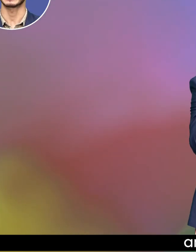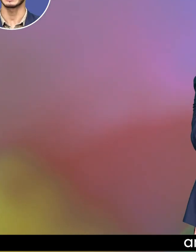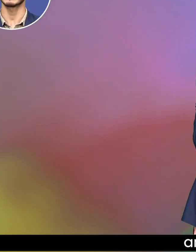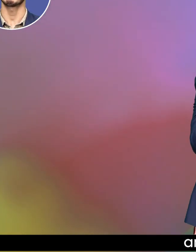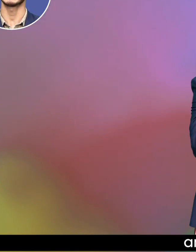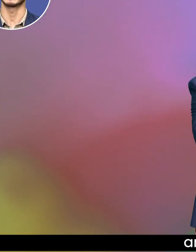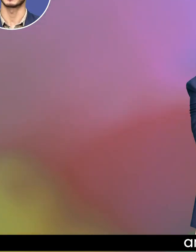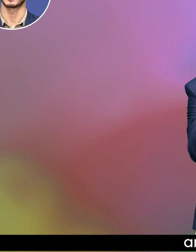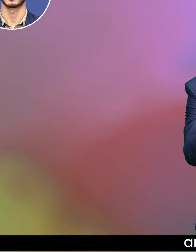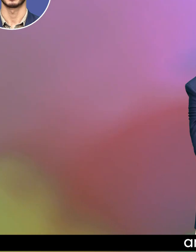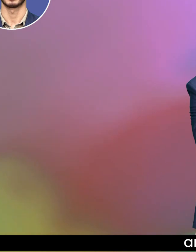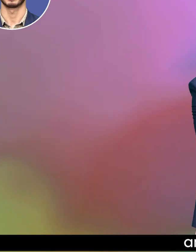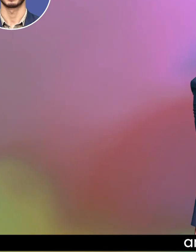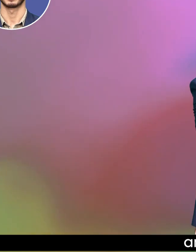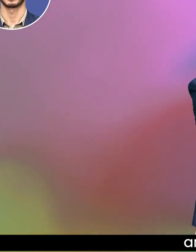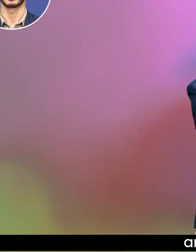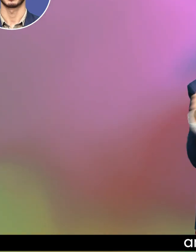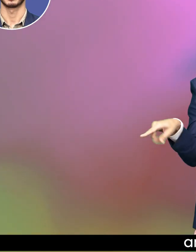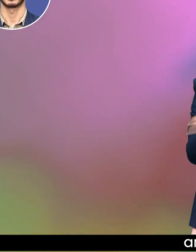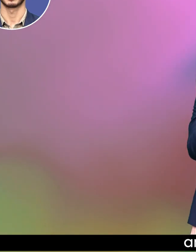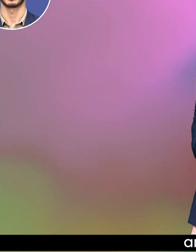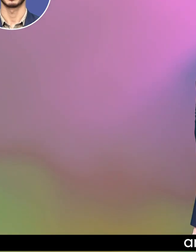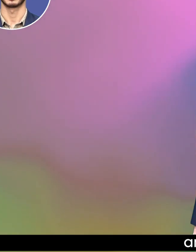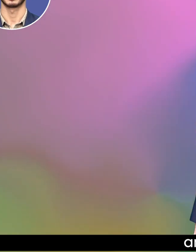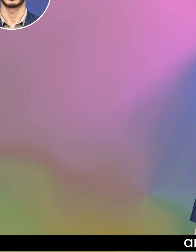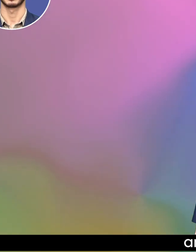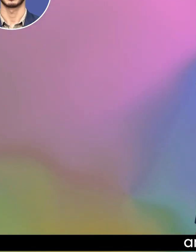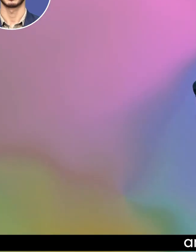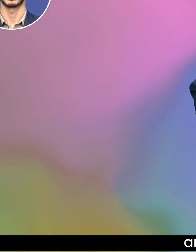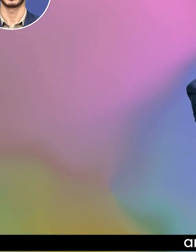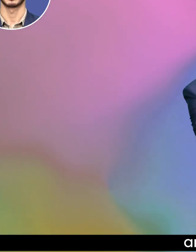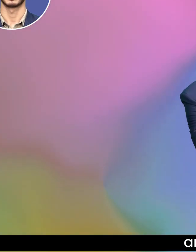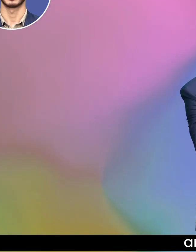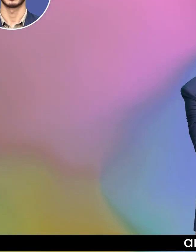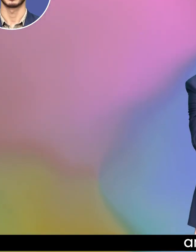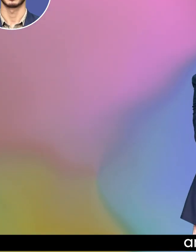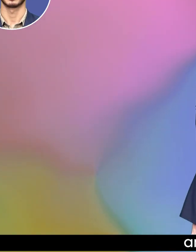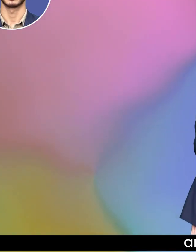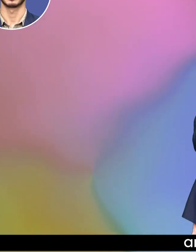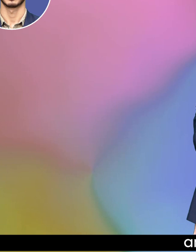an Italian physicist.